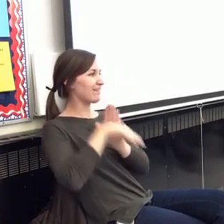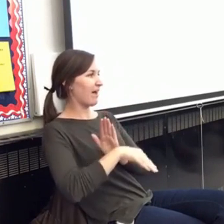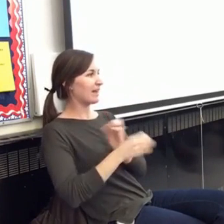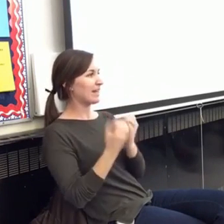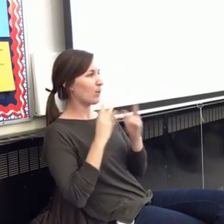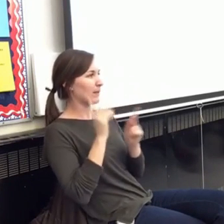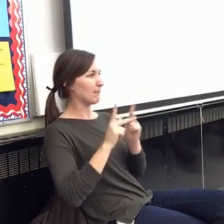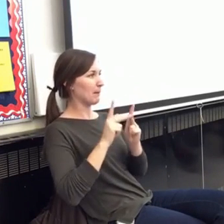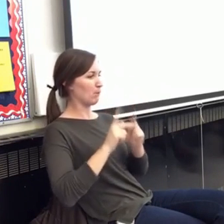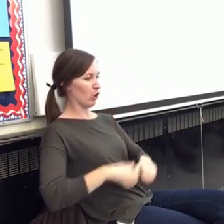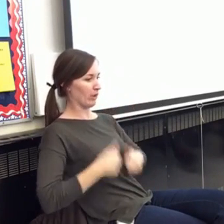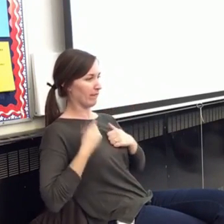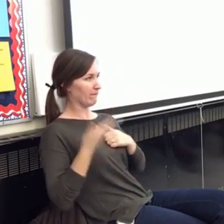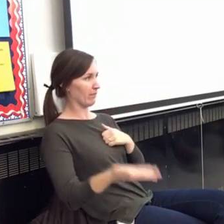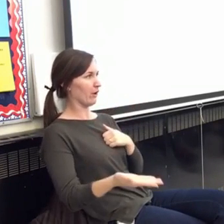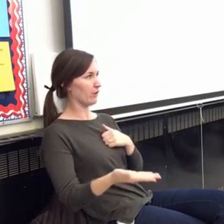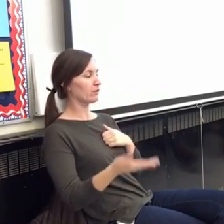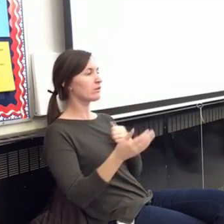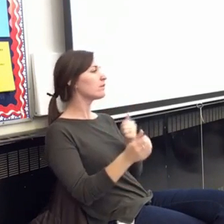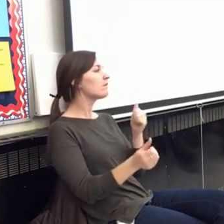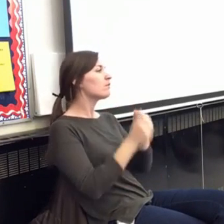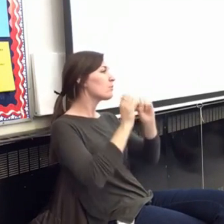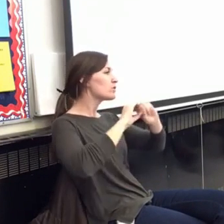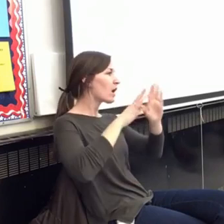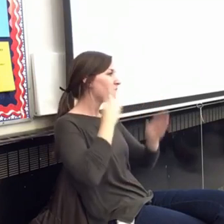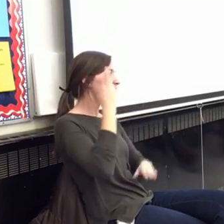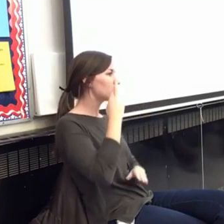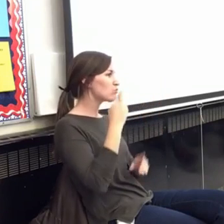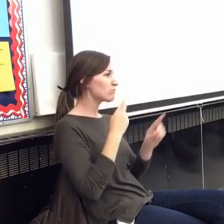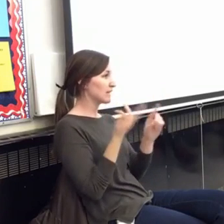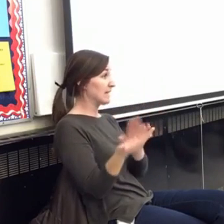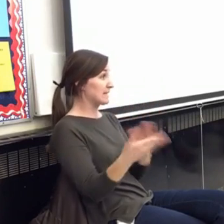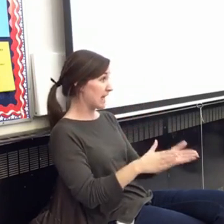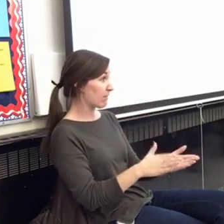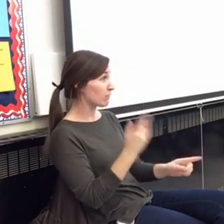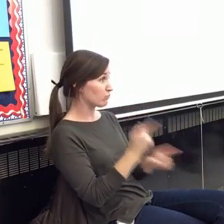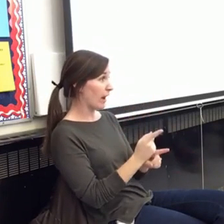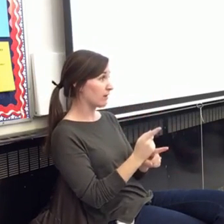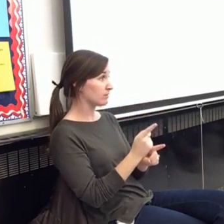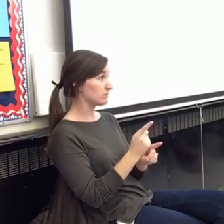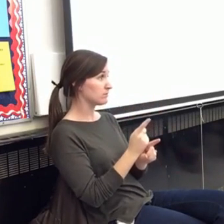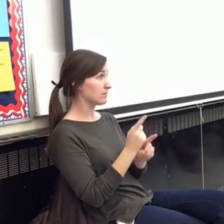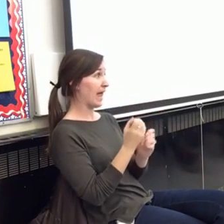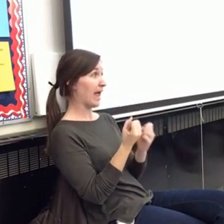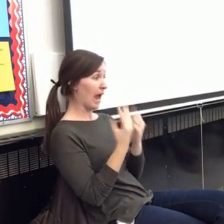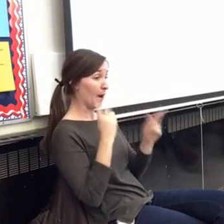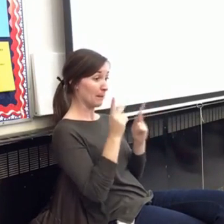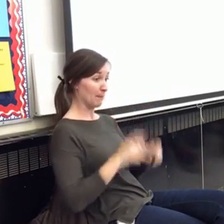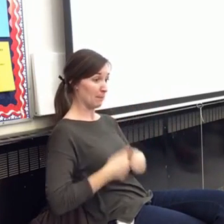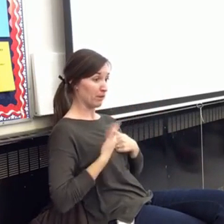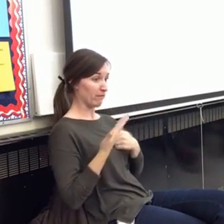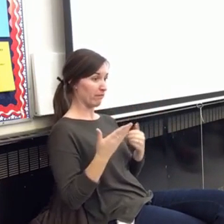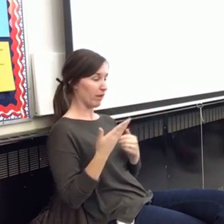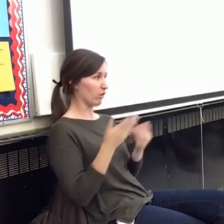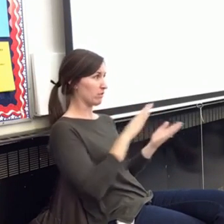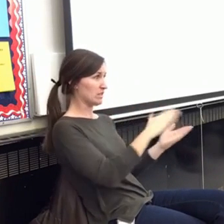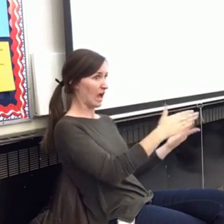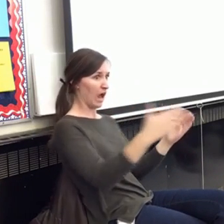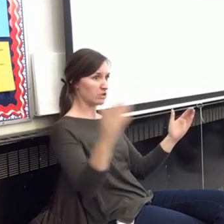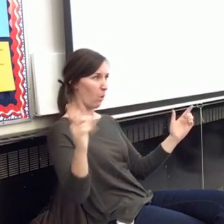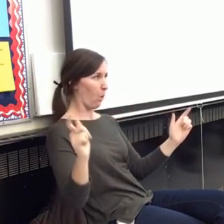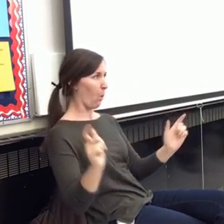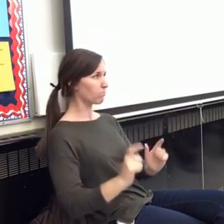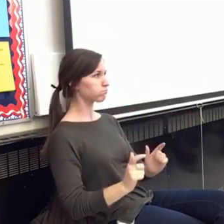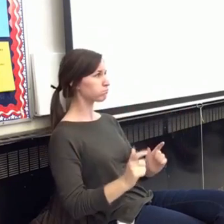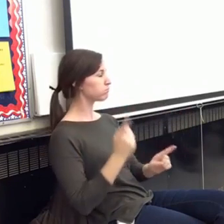date? What's the most obvious reason? Death. Exactly. People die. Yes? Why does Ireland